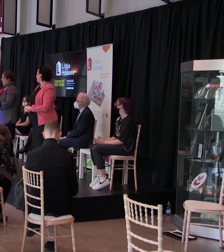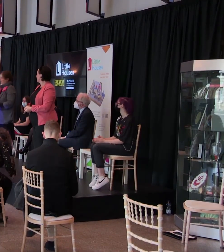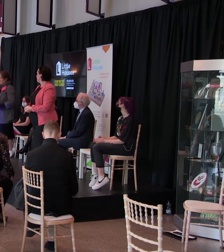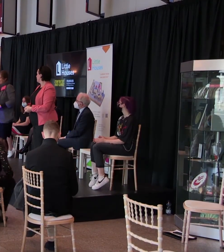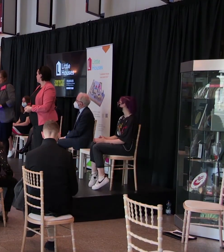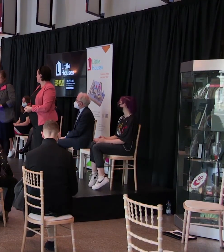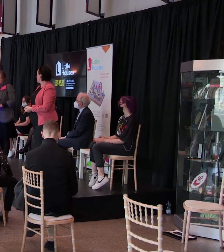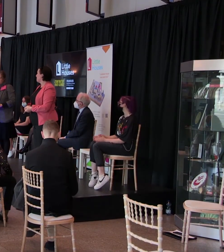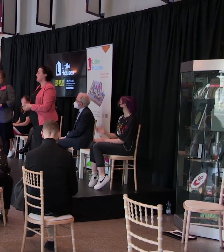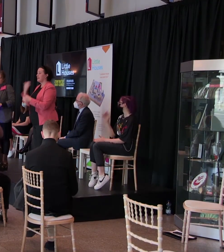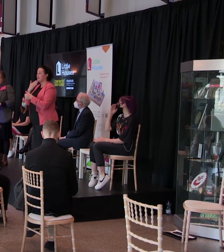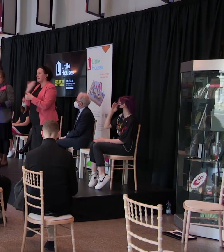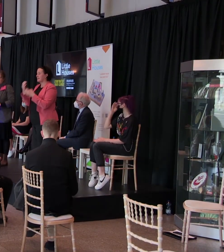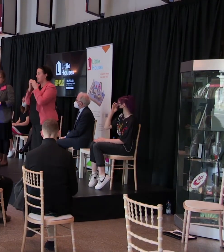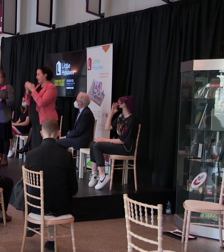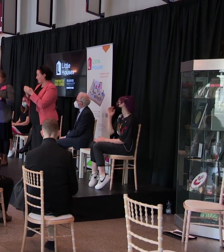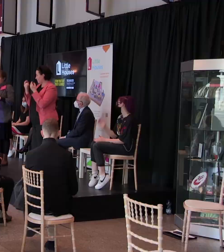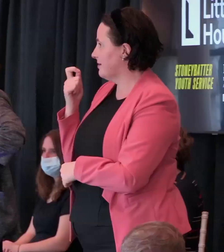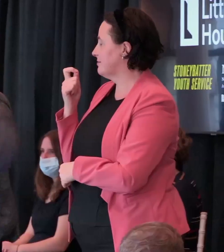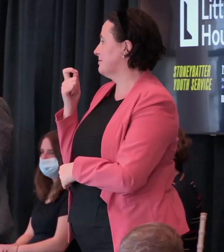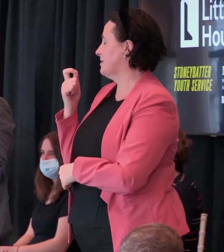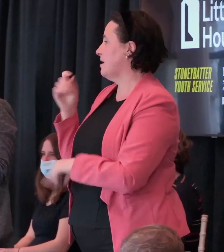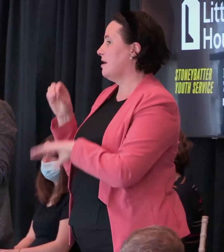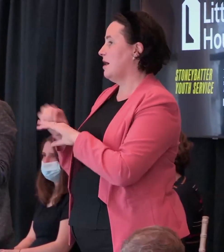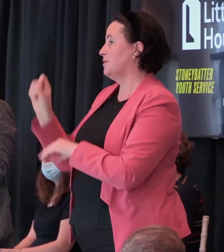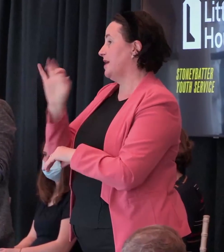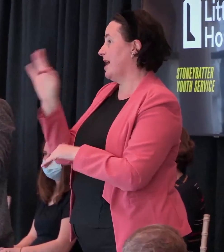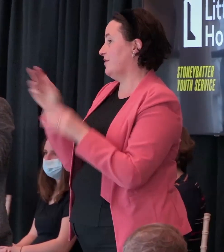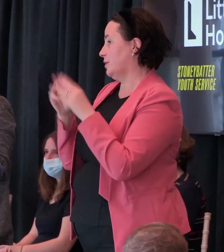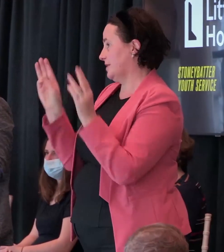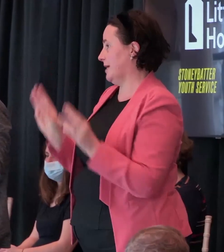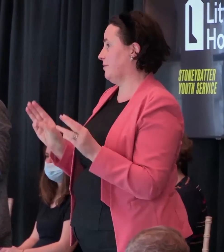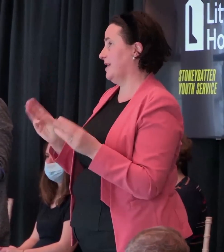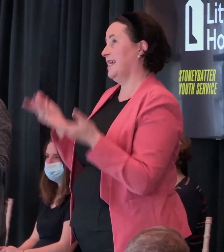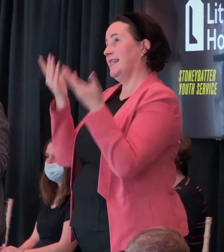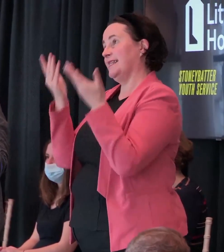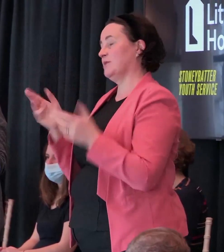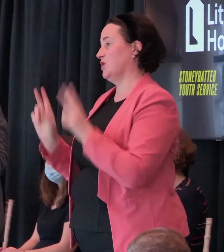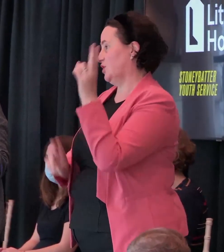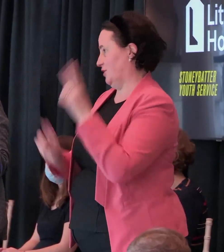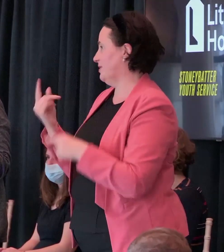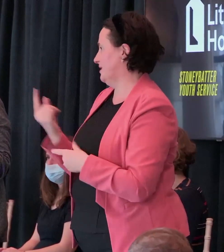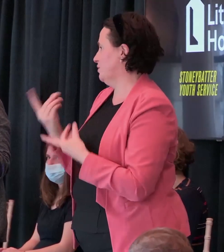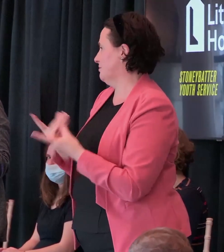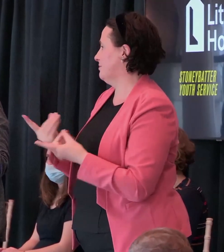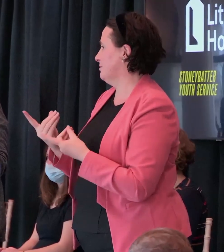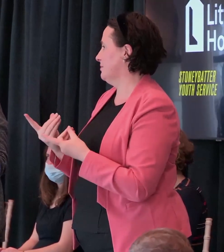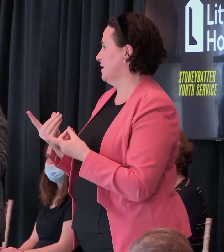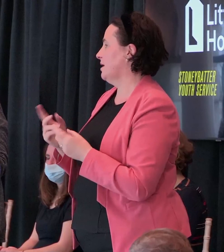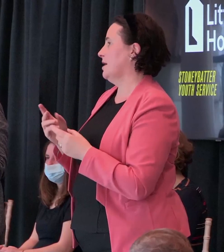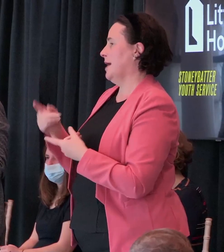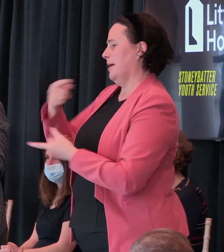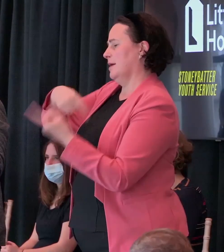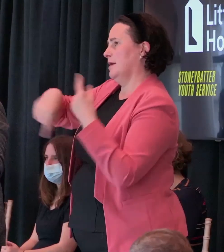So, thank you all. I'll just wrap up. On behalf of the museum, this is what we should be. We should be places that